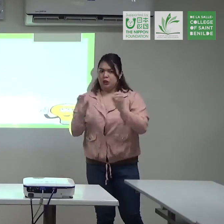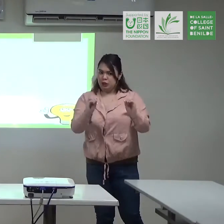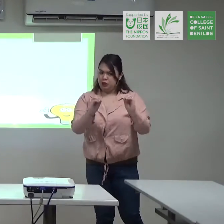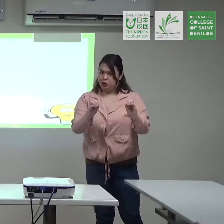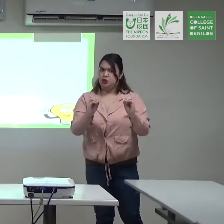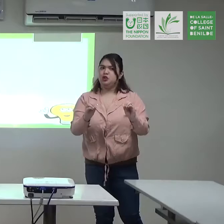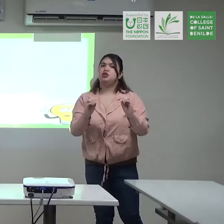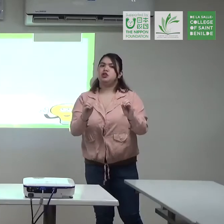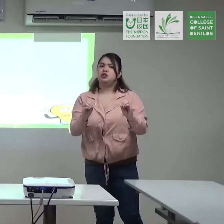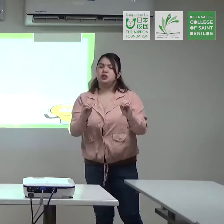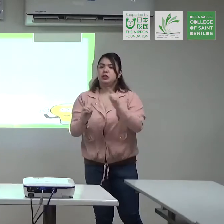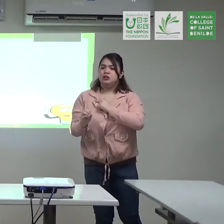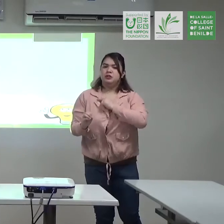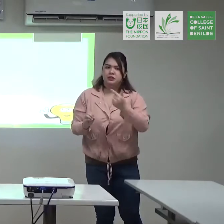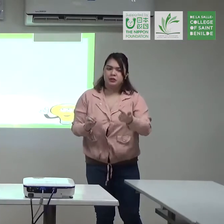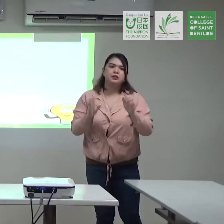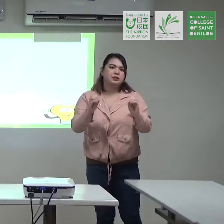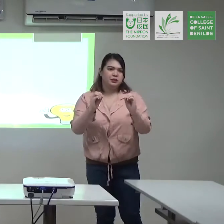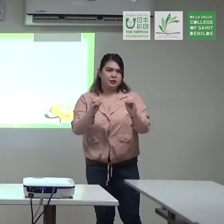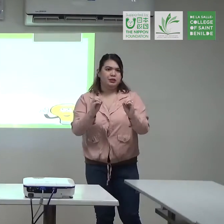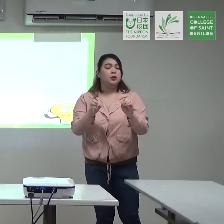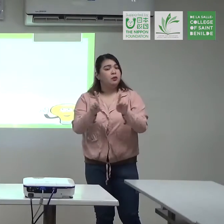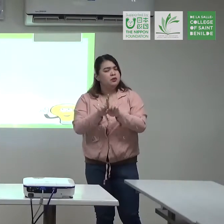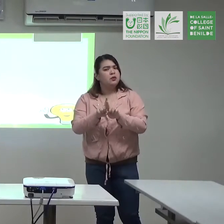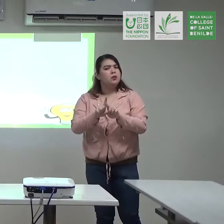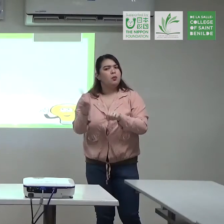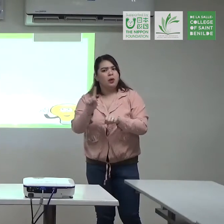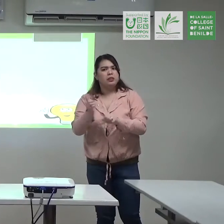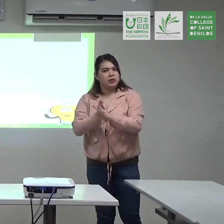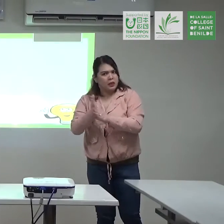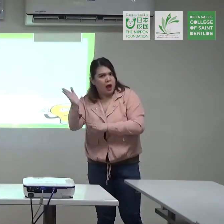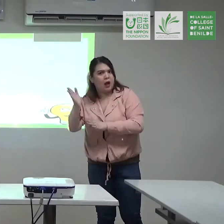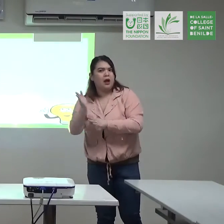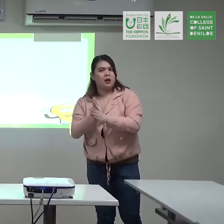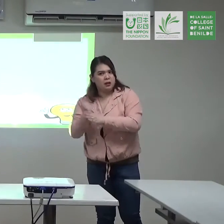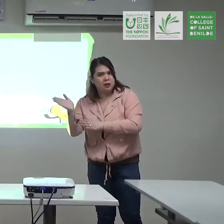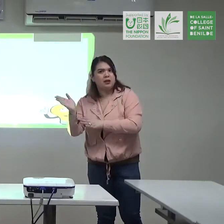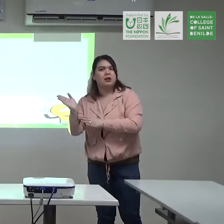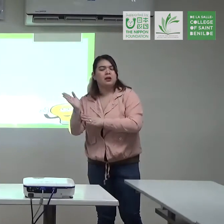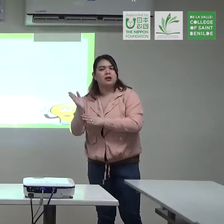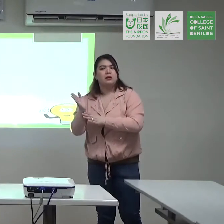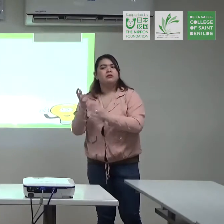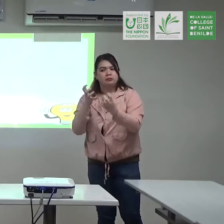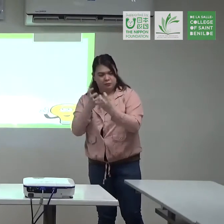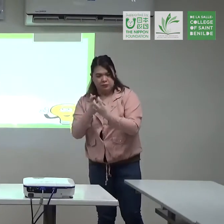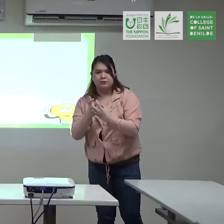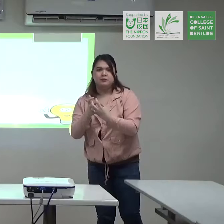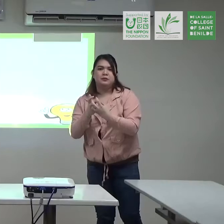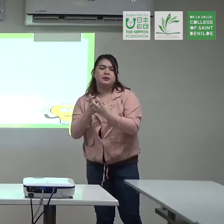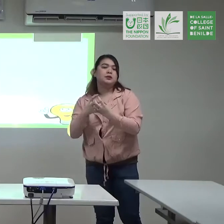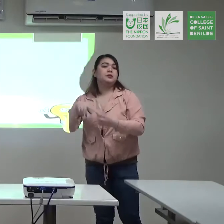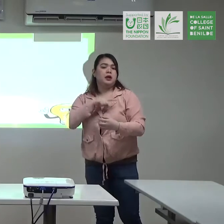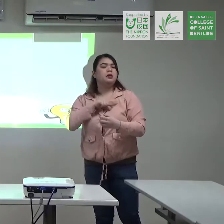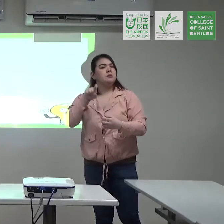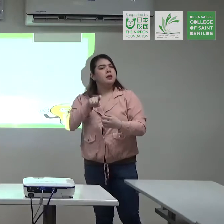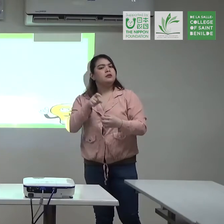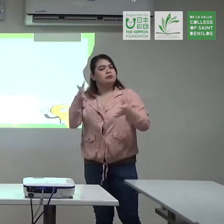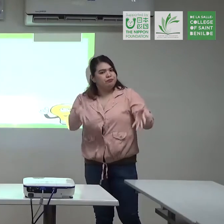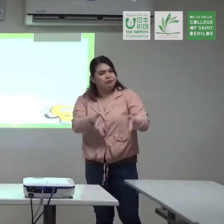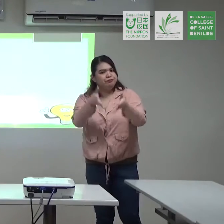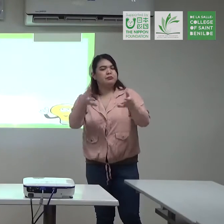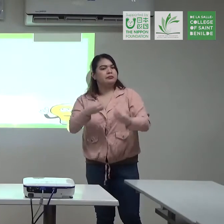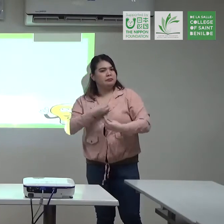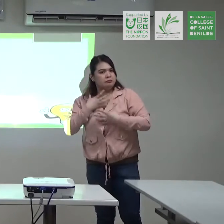track. What you're thinking is actually right and so on. So you inspire,